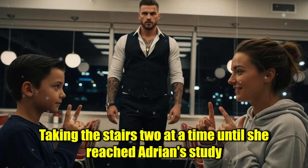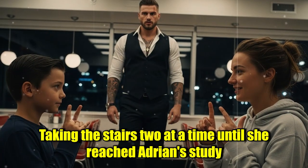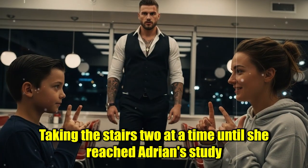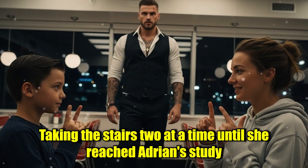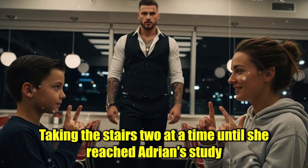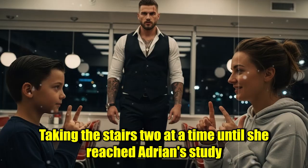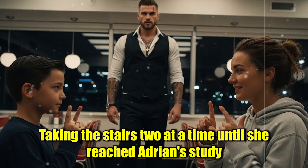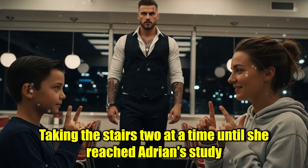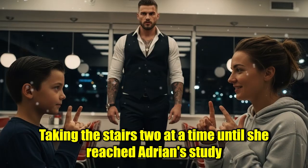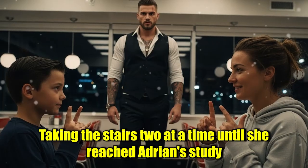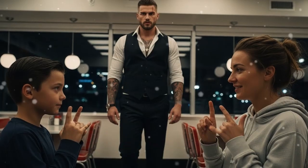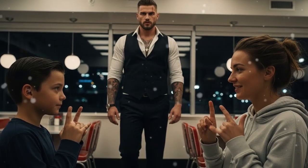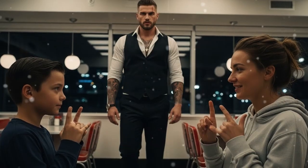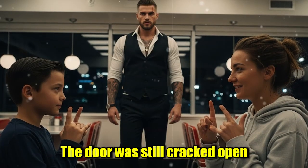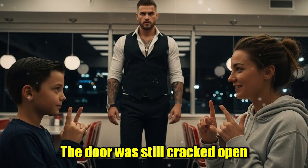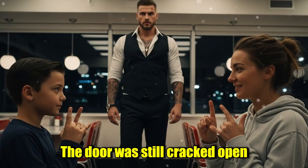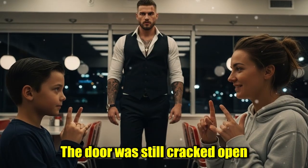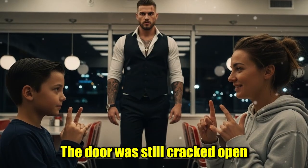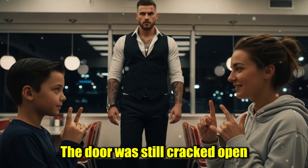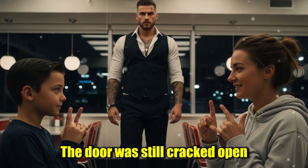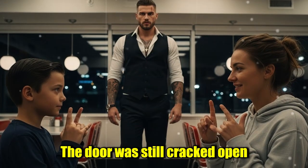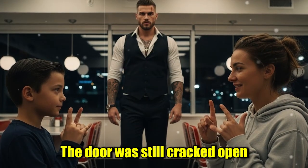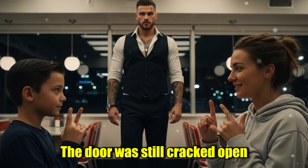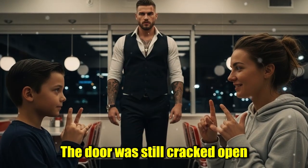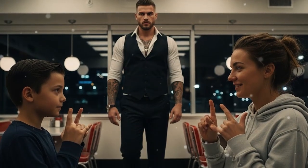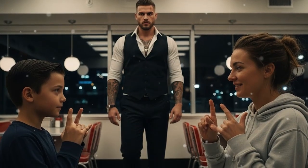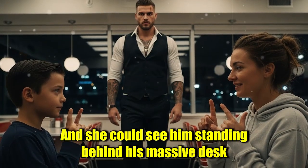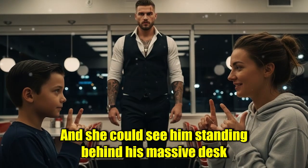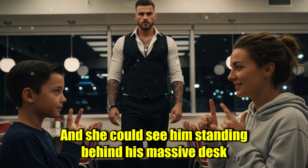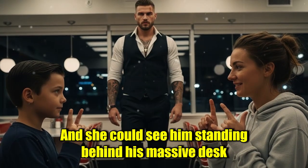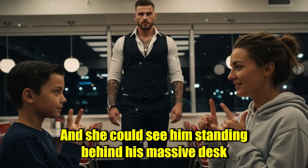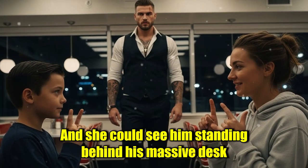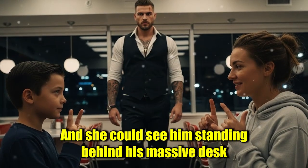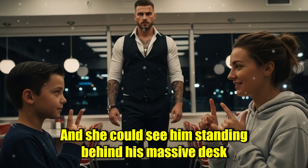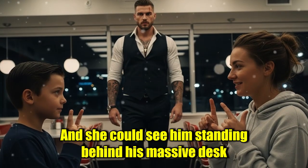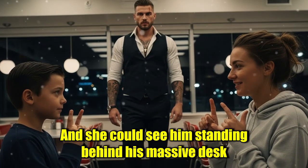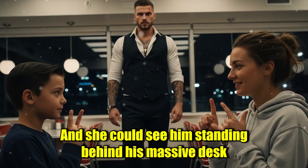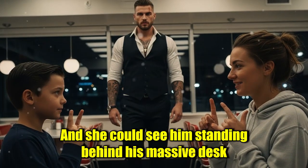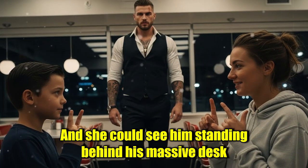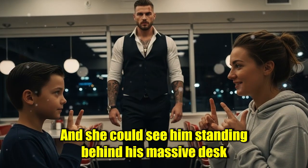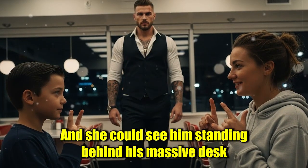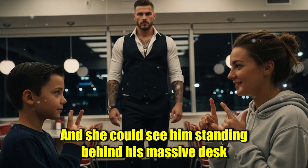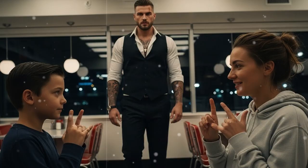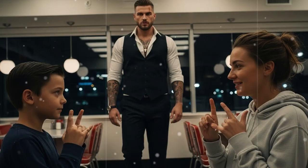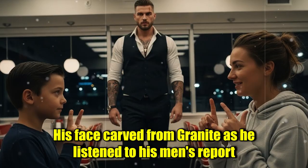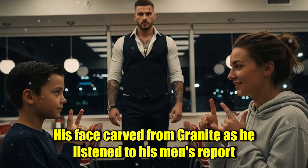she reached Adrian's study. The door was still cracked open, and she could see him standing behind his massive desk, his